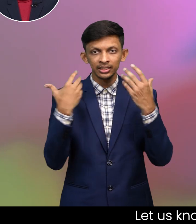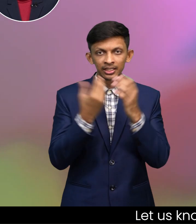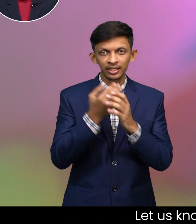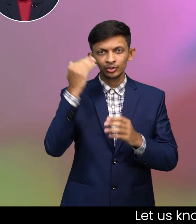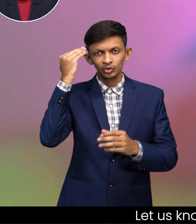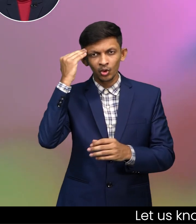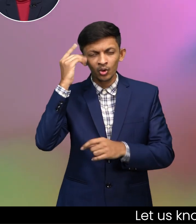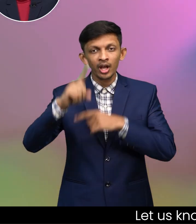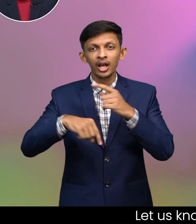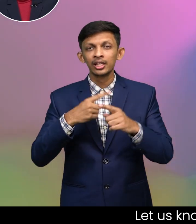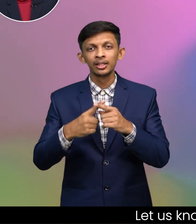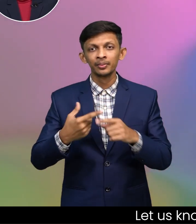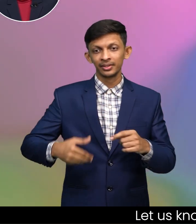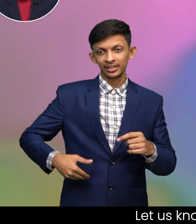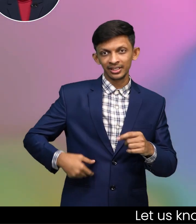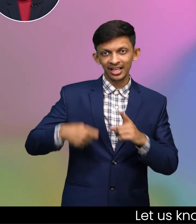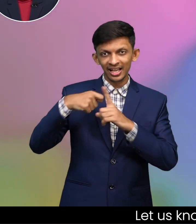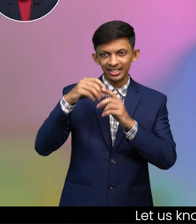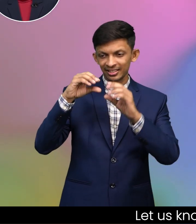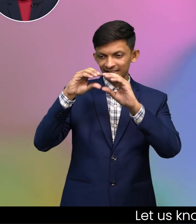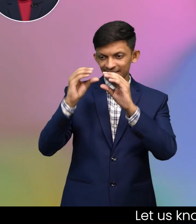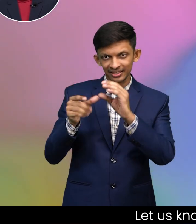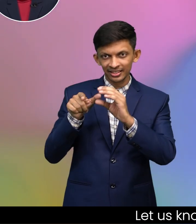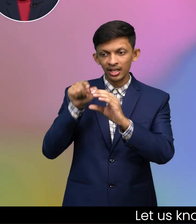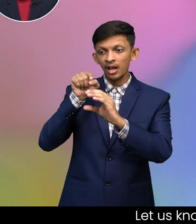and the person feels tired